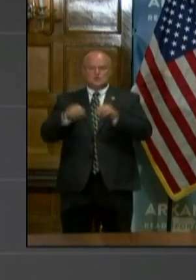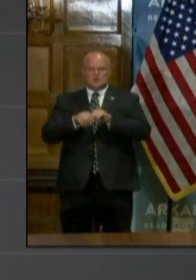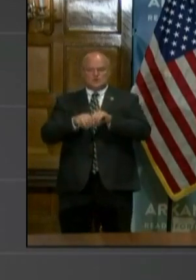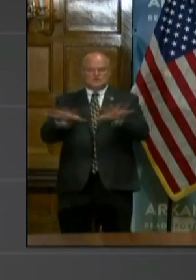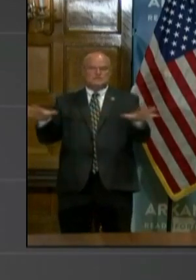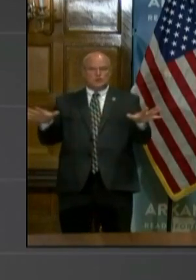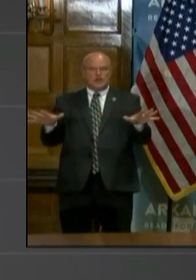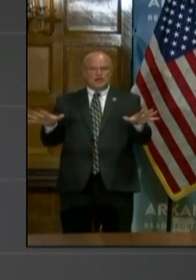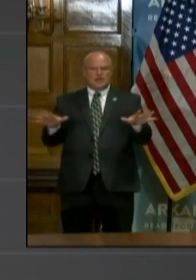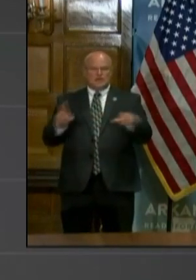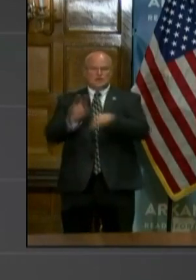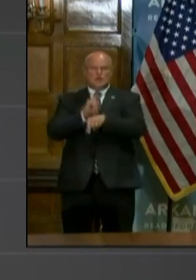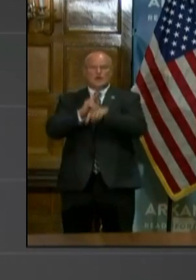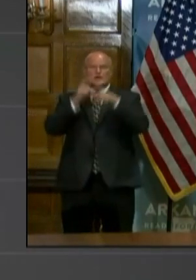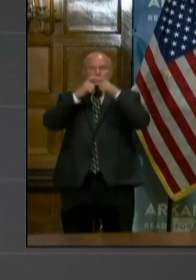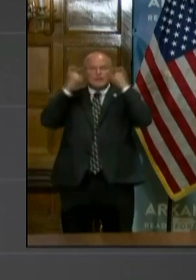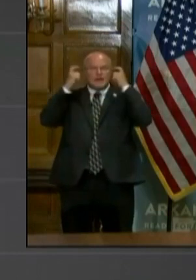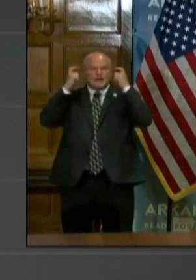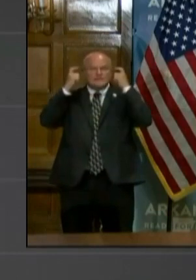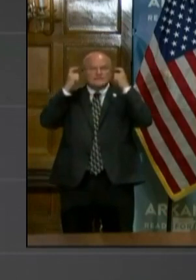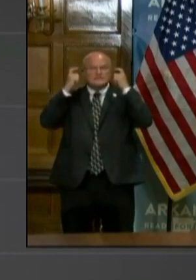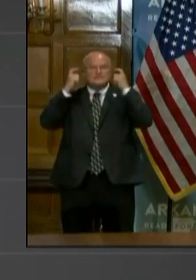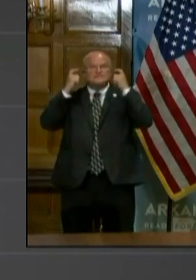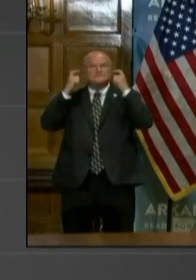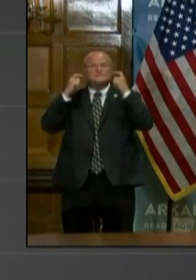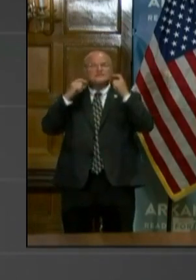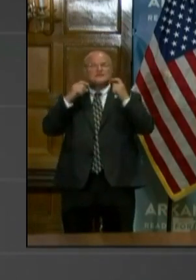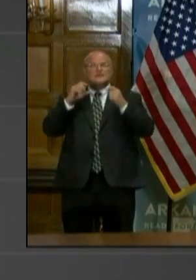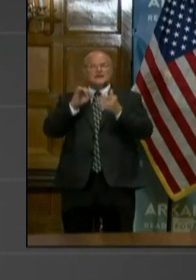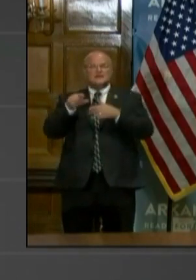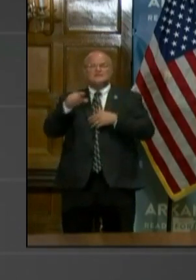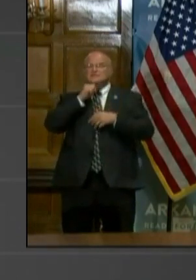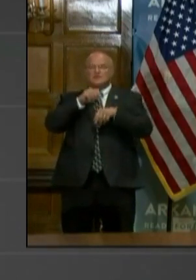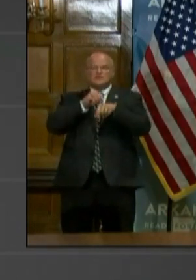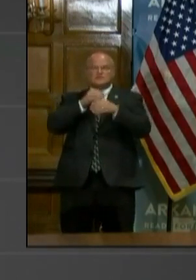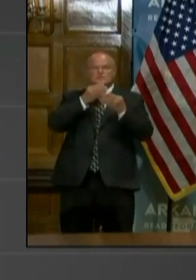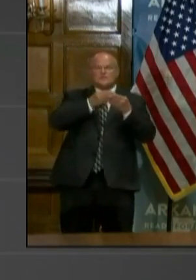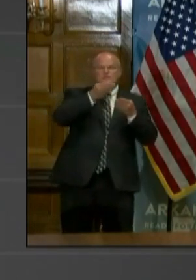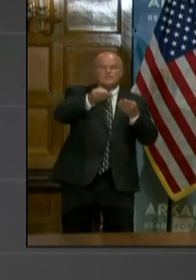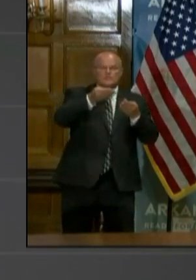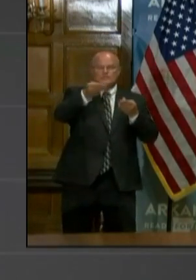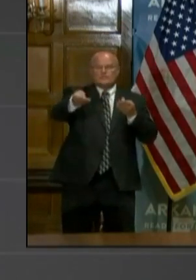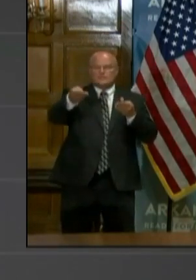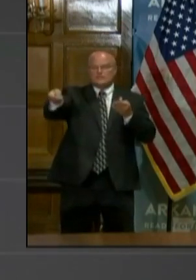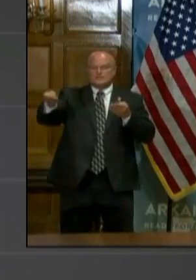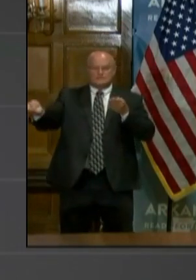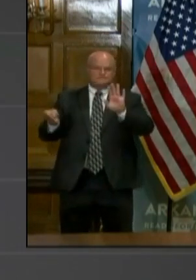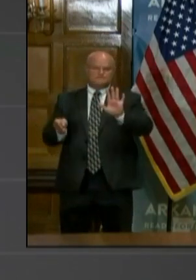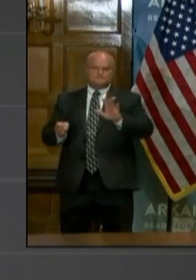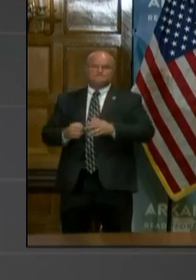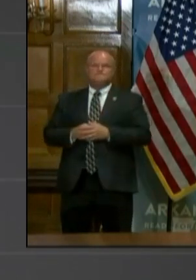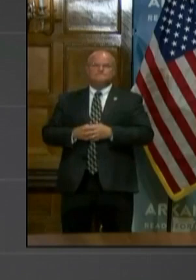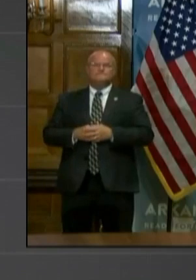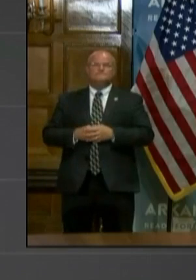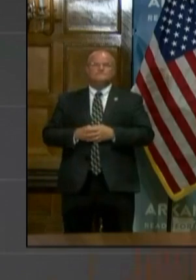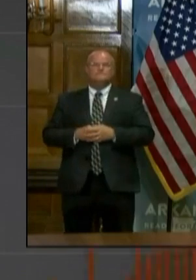spread, wear your protective mask so that you don't contribute to it. And